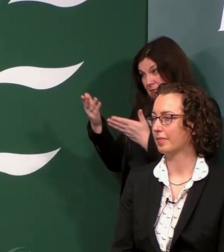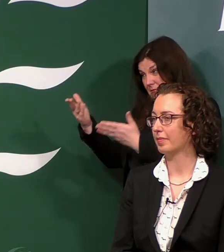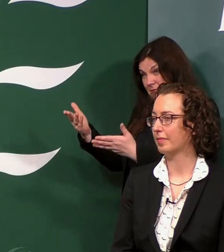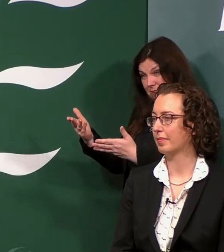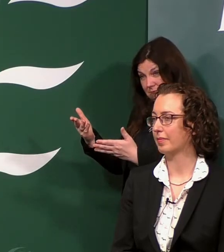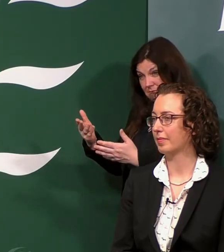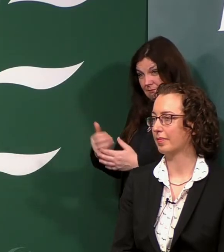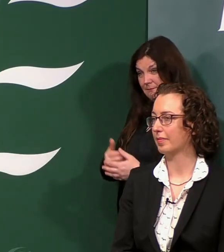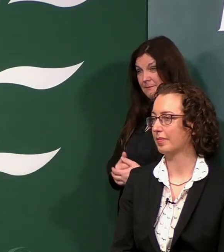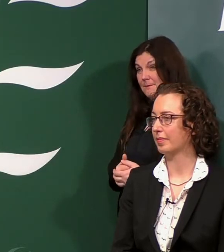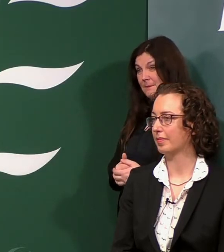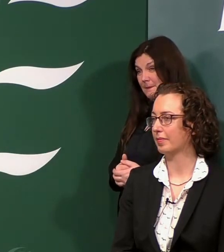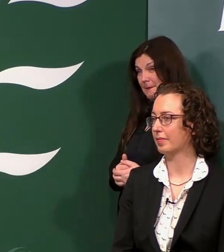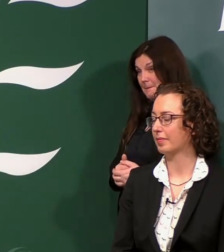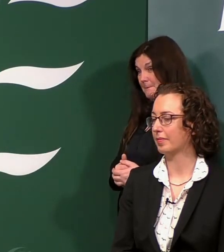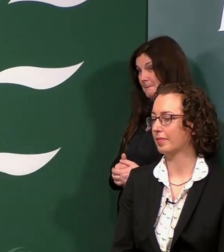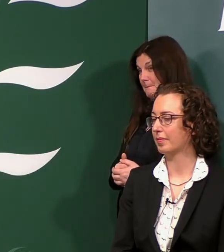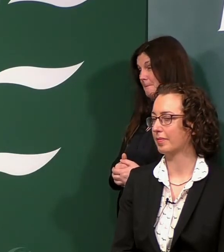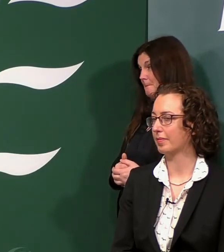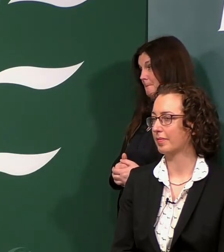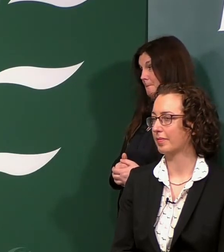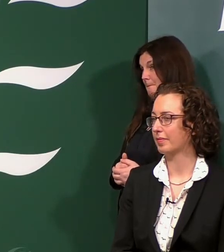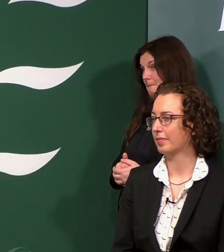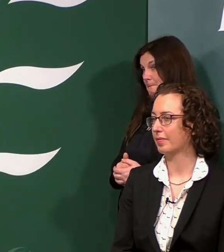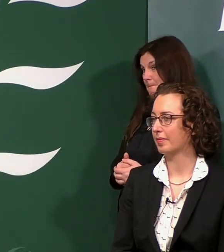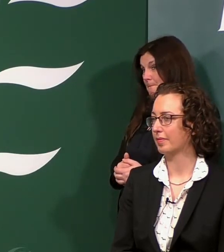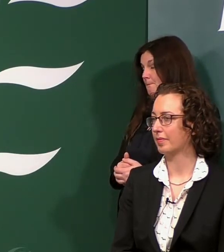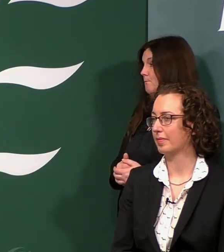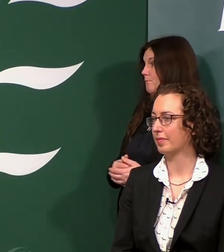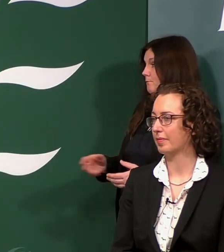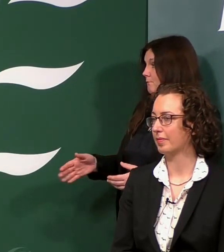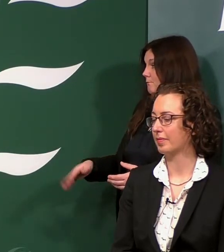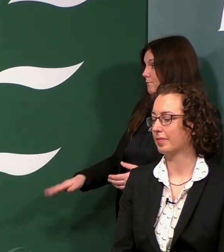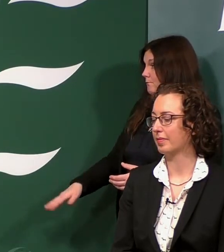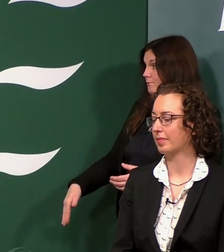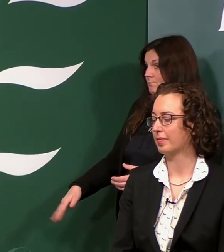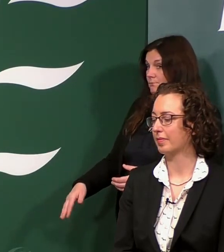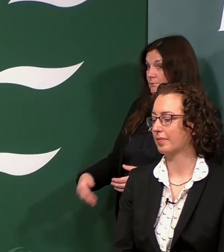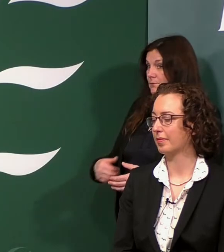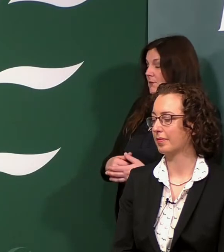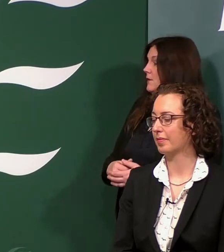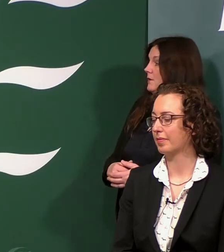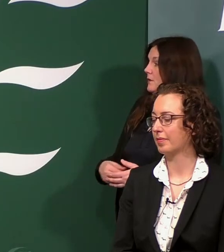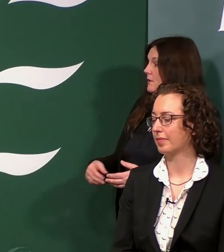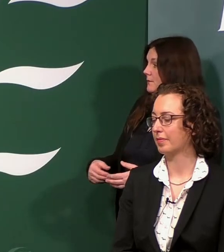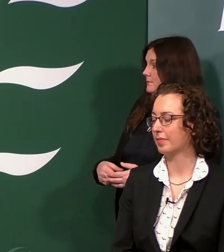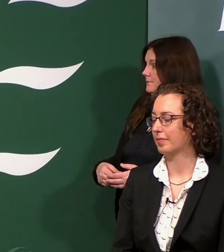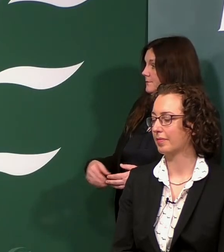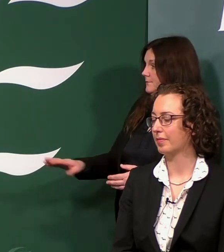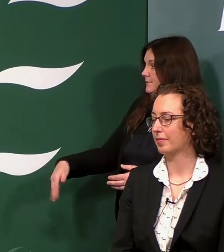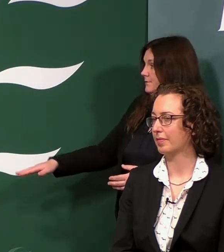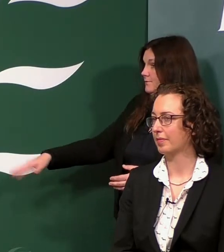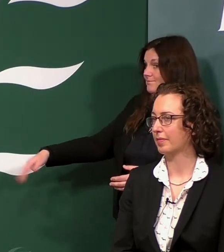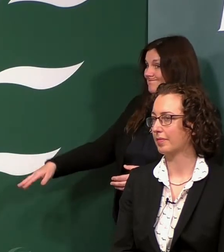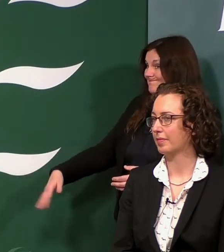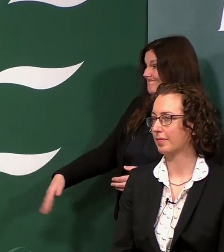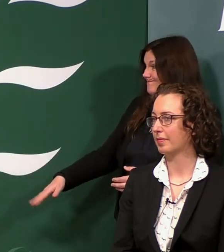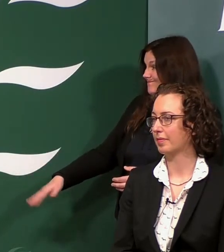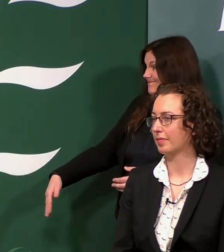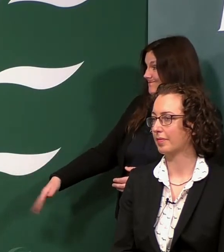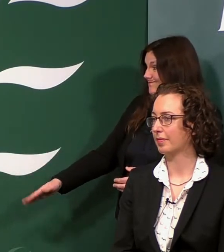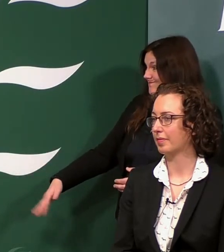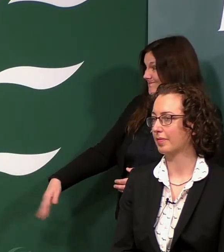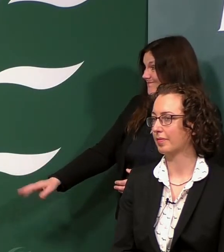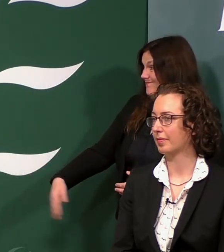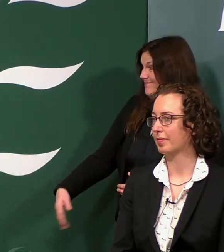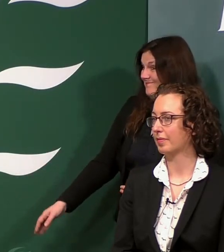seeing kind of borders going up again because of the concern of, even though Omicron is here to the level of 27% of cases, as you said earlier,